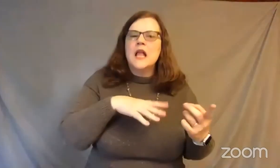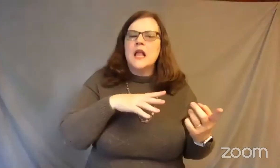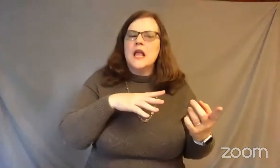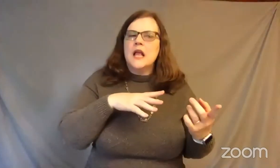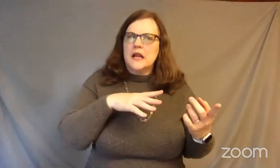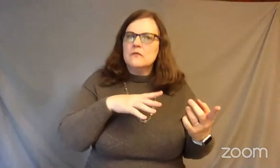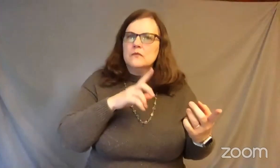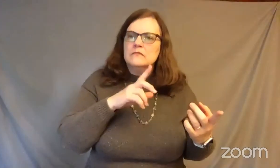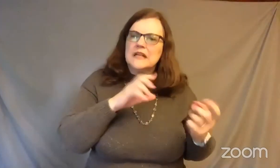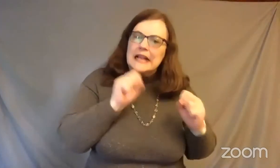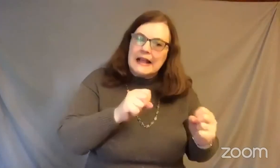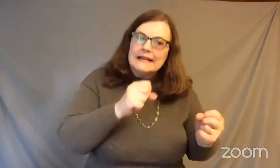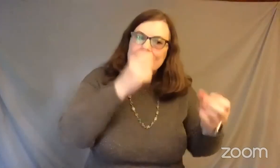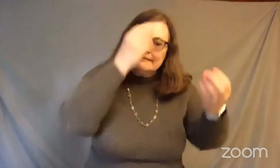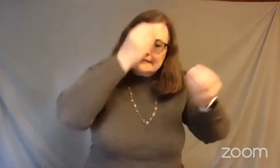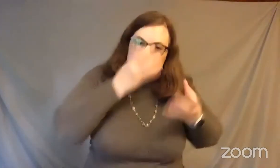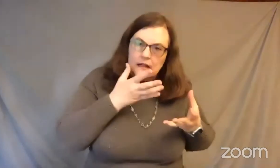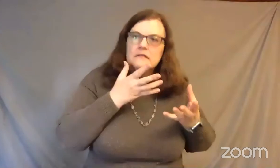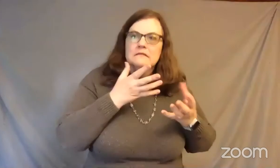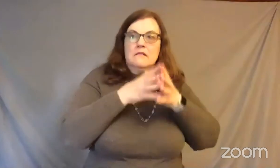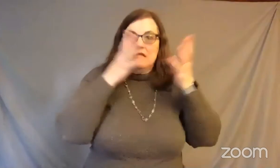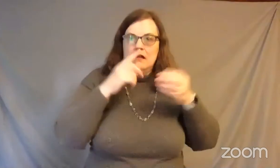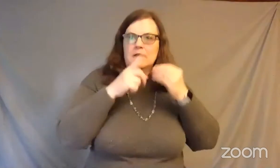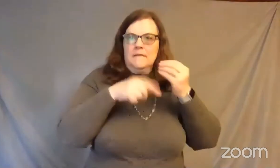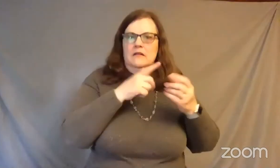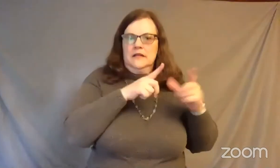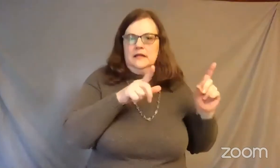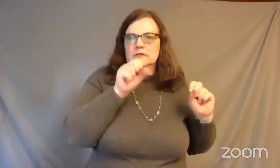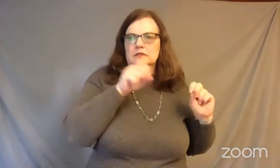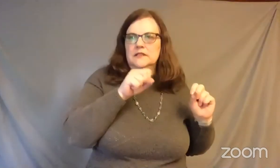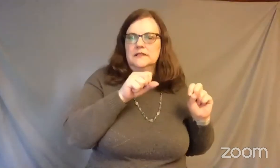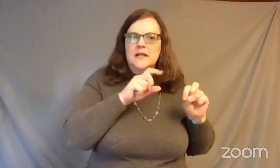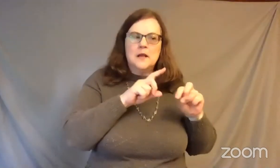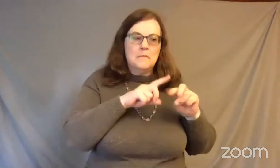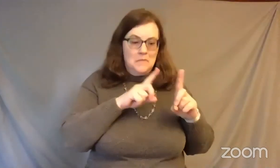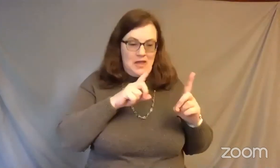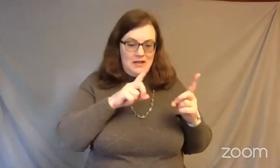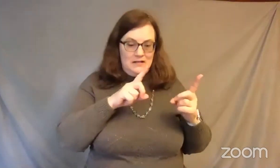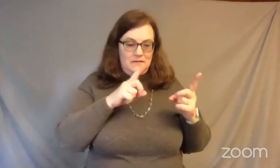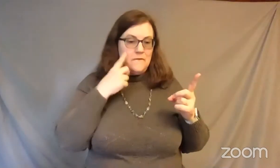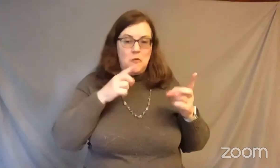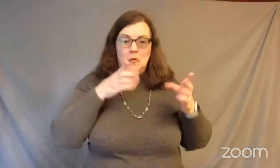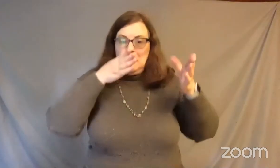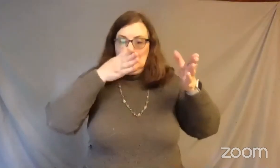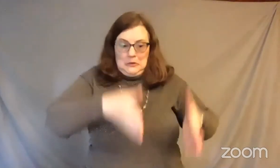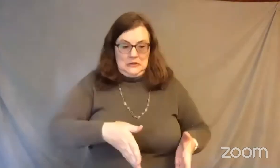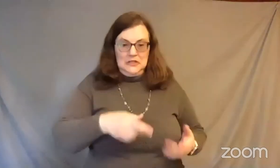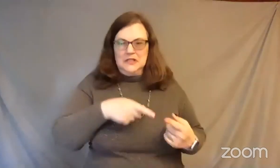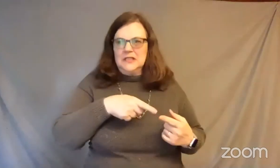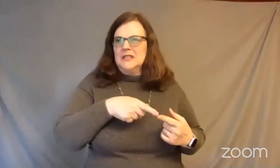Many researchers are looking at the effects of later language exposure, and we're learning a lot about language that way.